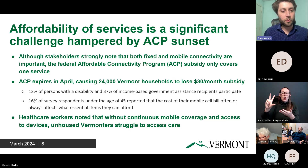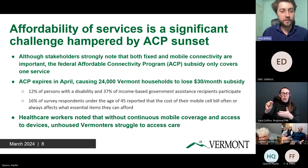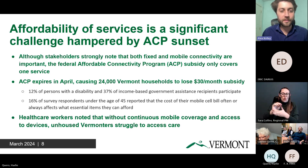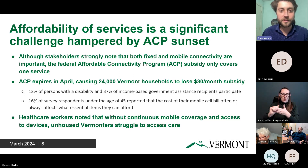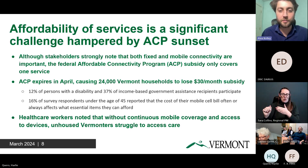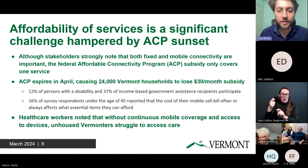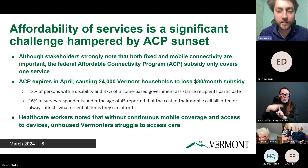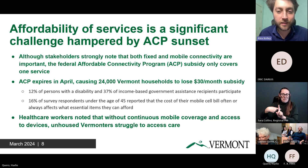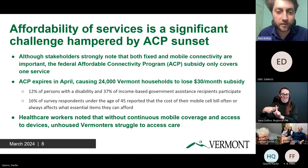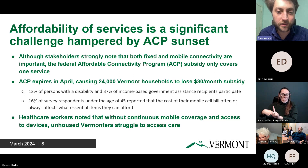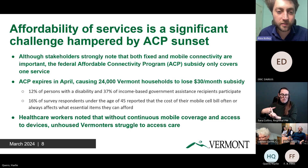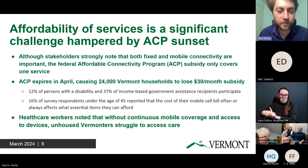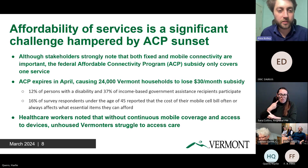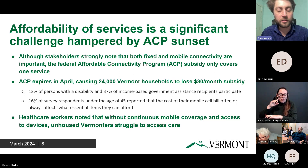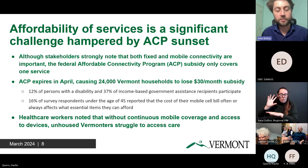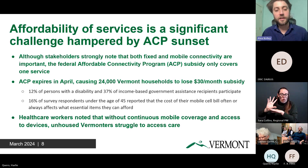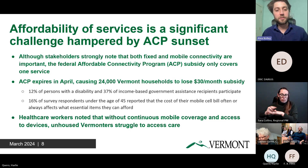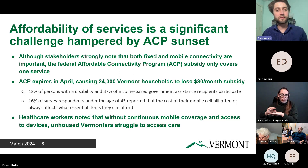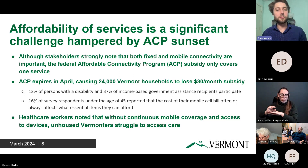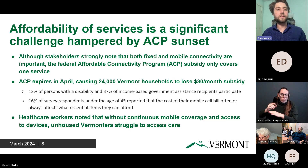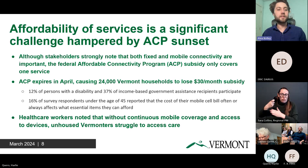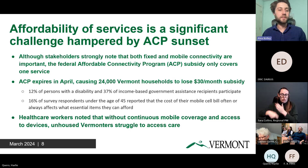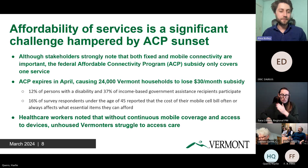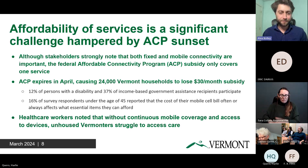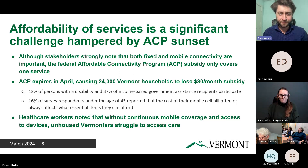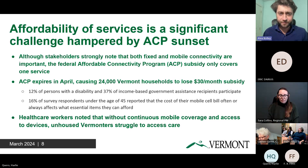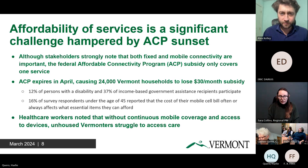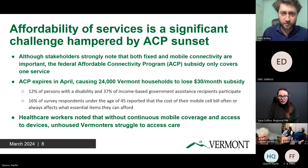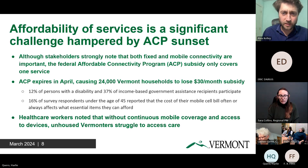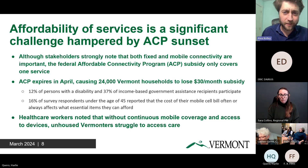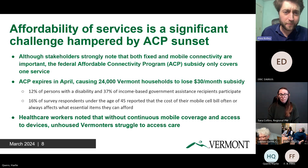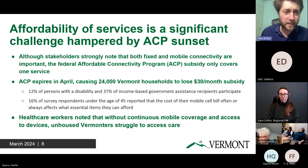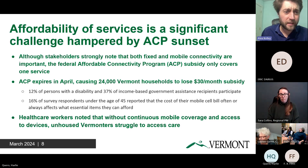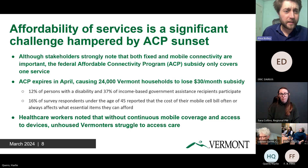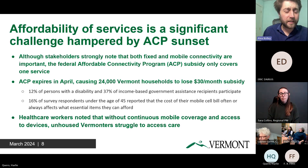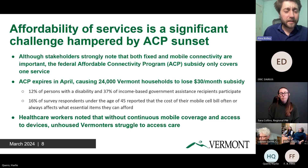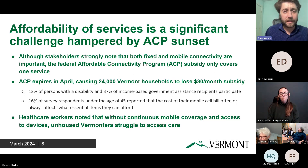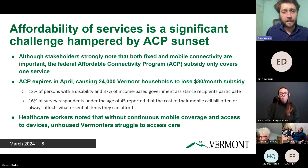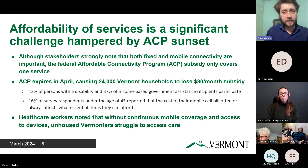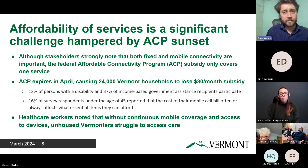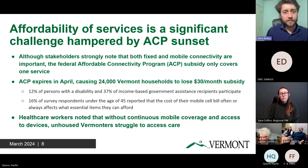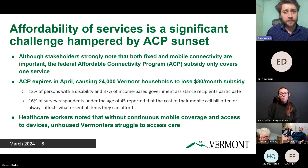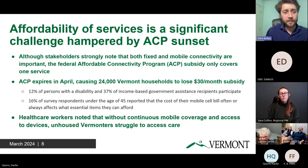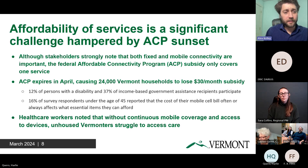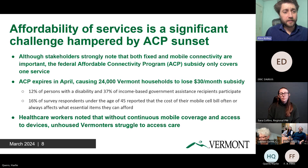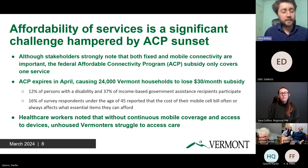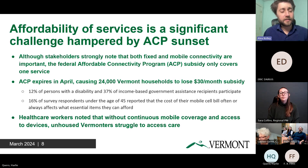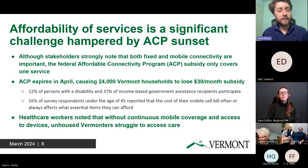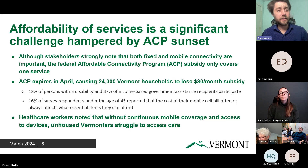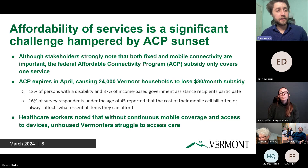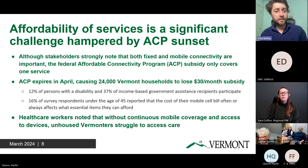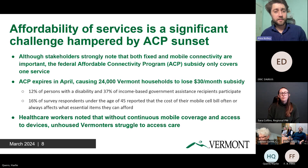how important that subsidy is to different types of Vermonters. So